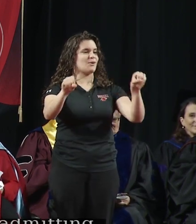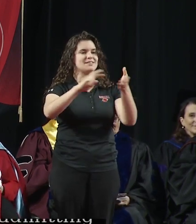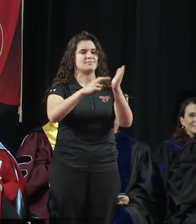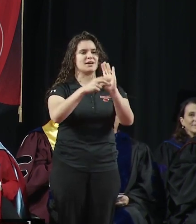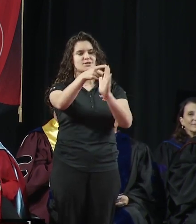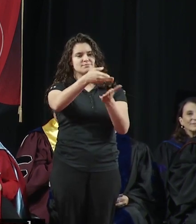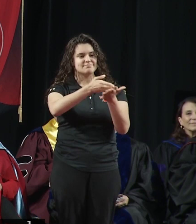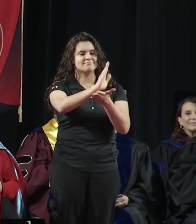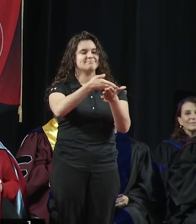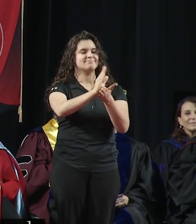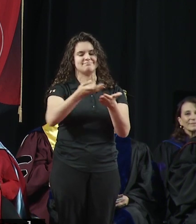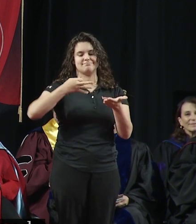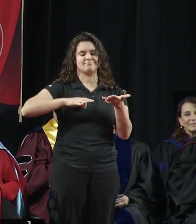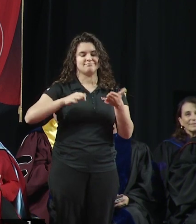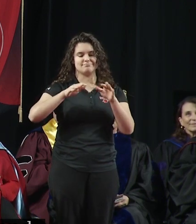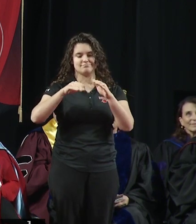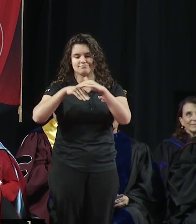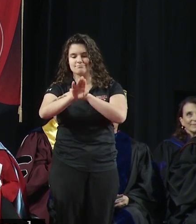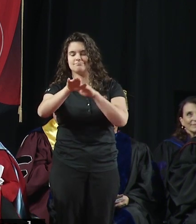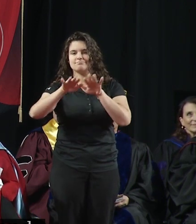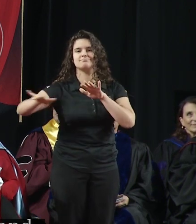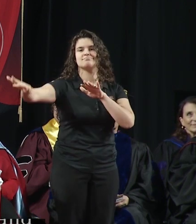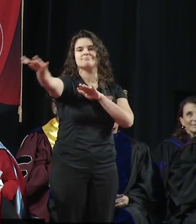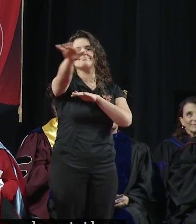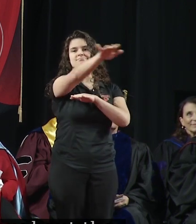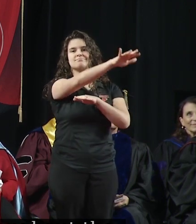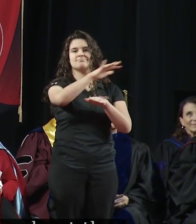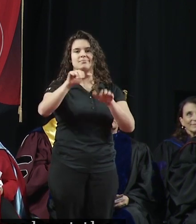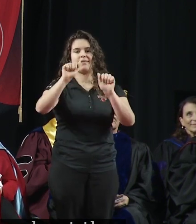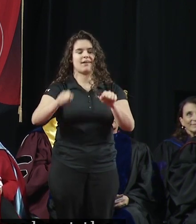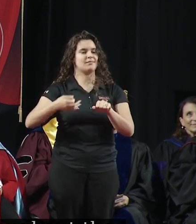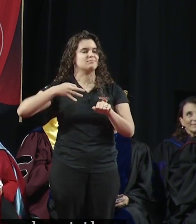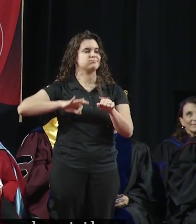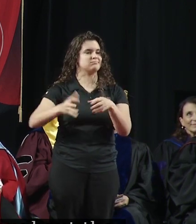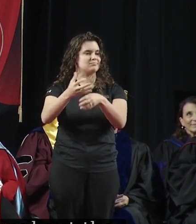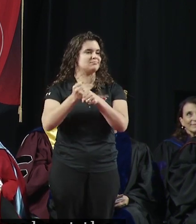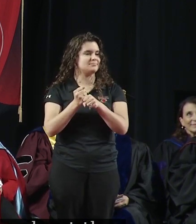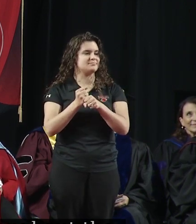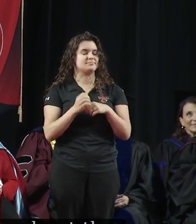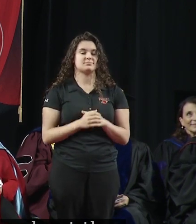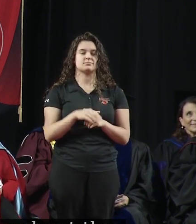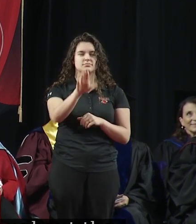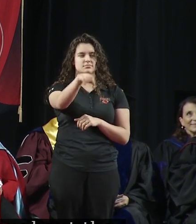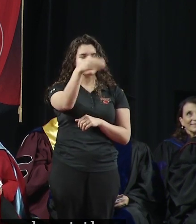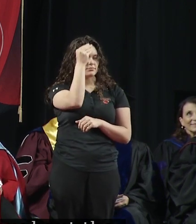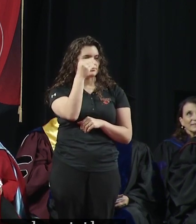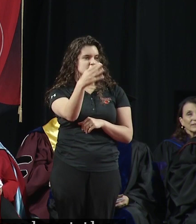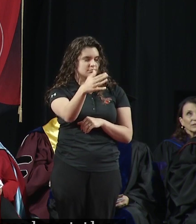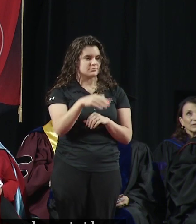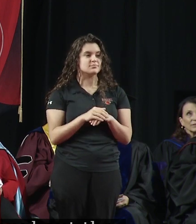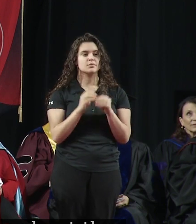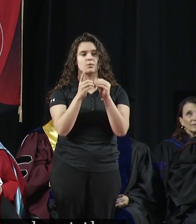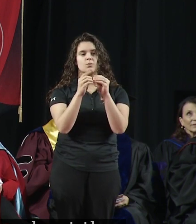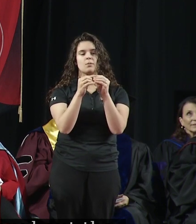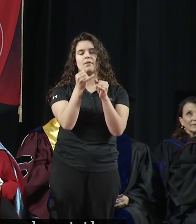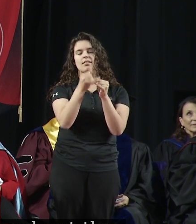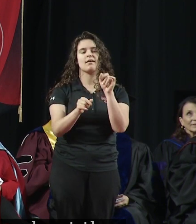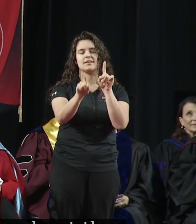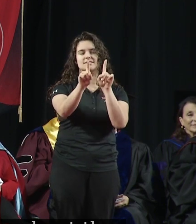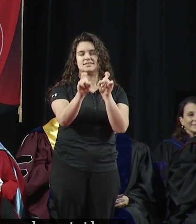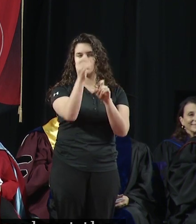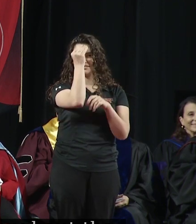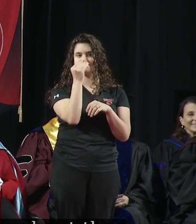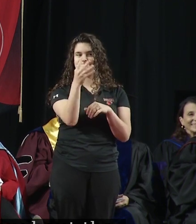and privileges which throughout the world pertain to those degrees. Unfortunately, however, there's one last